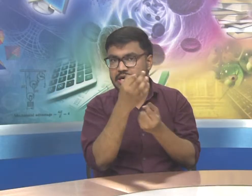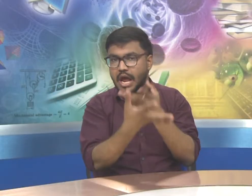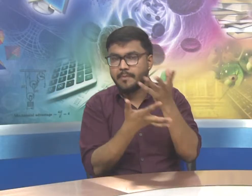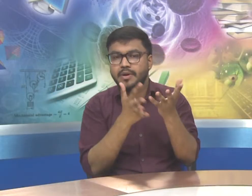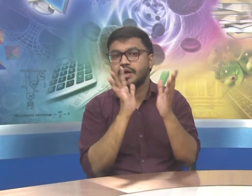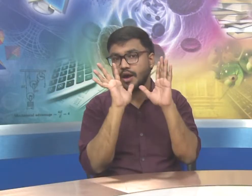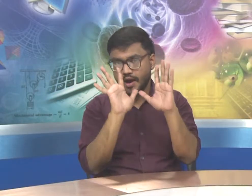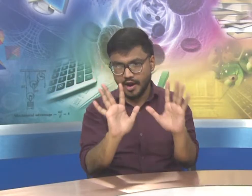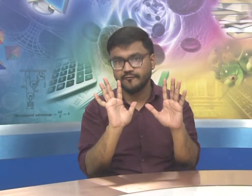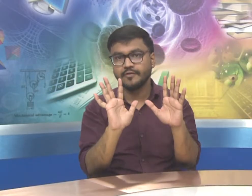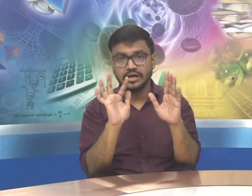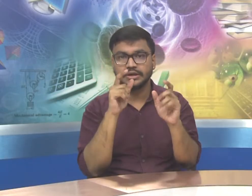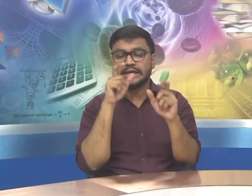balance.